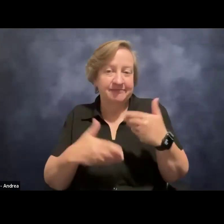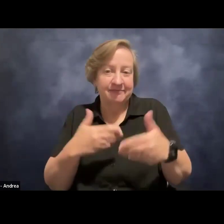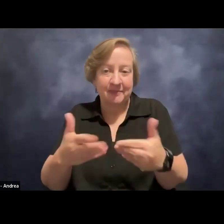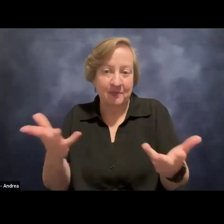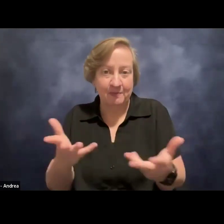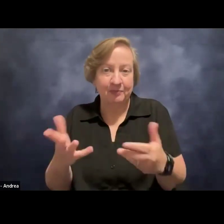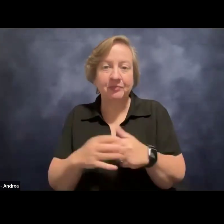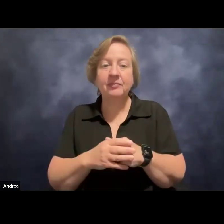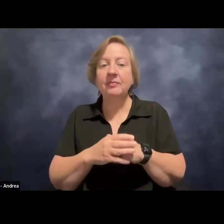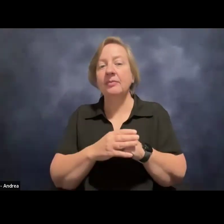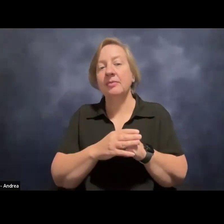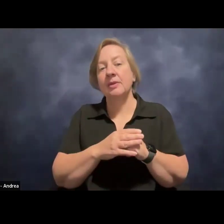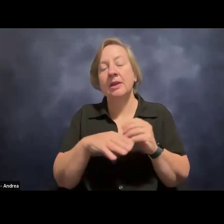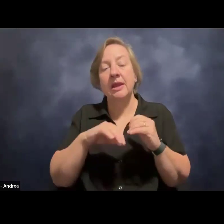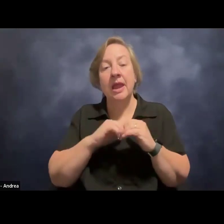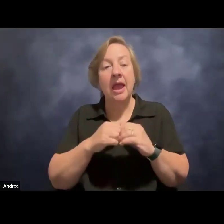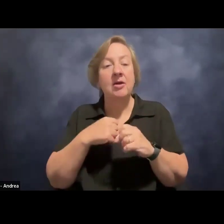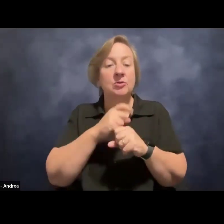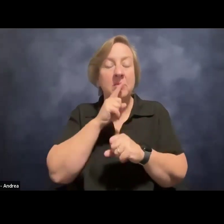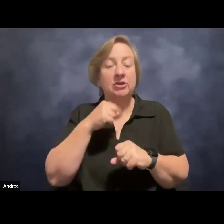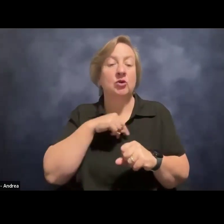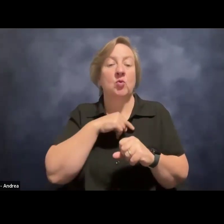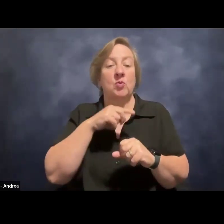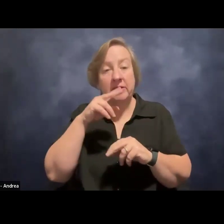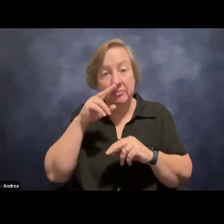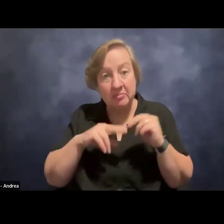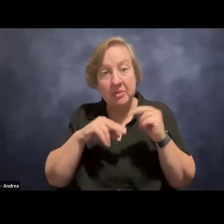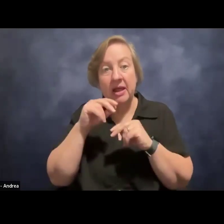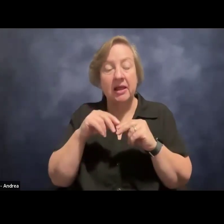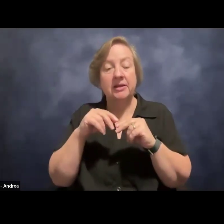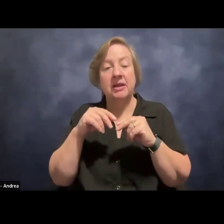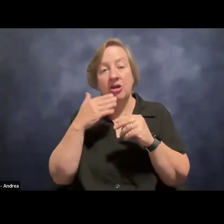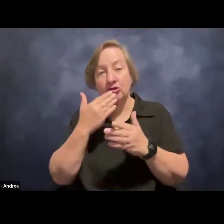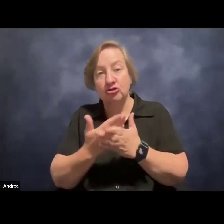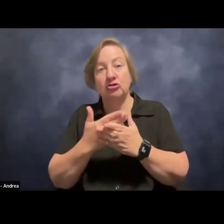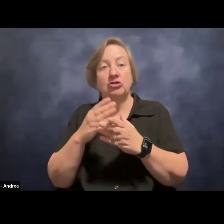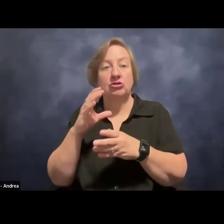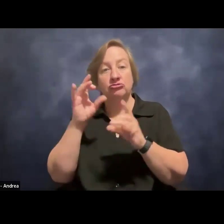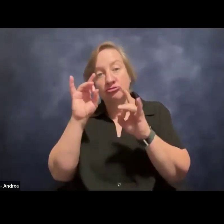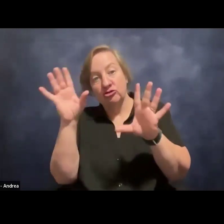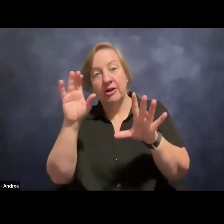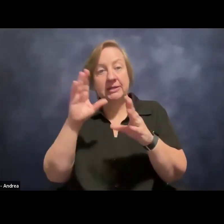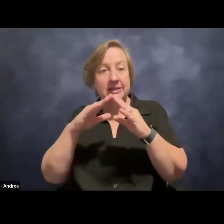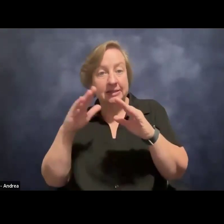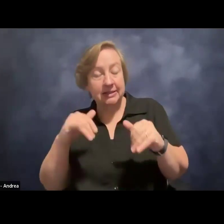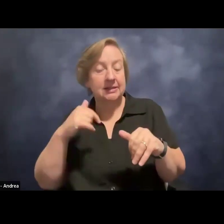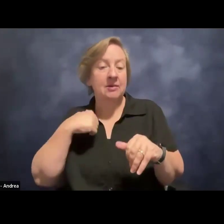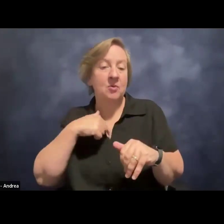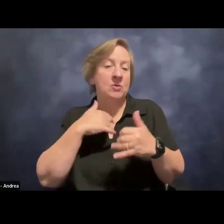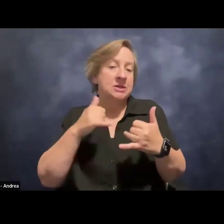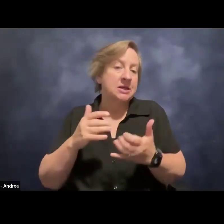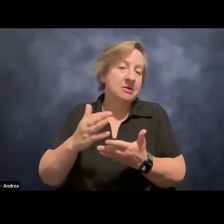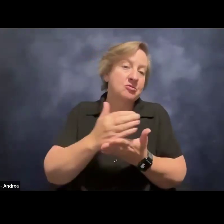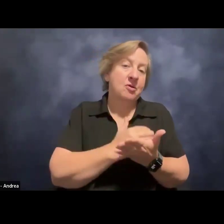What does it look like to make sure that as we build out a robust crisis system, that we still make sure that we gather feedback